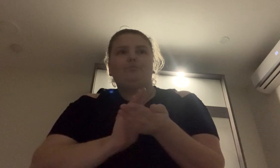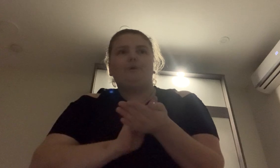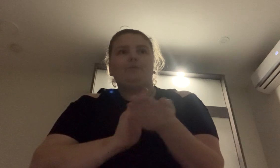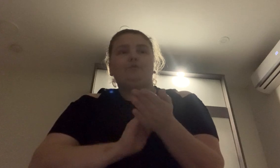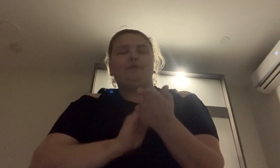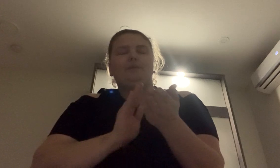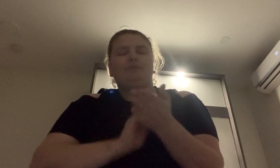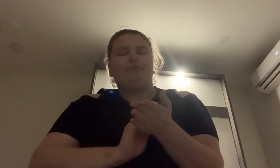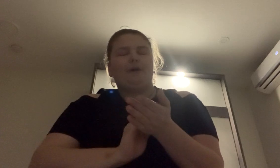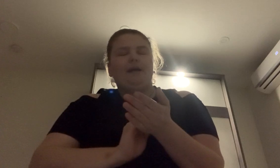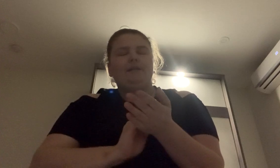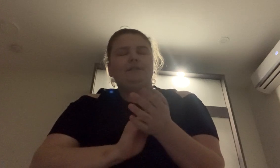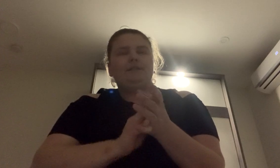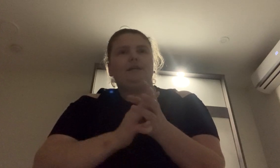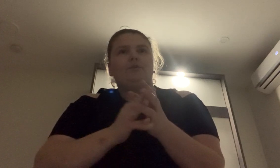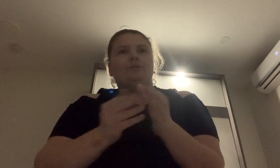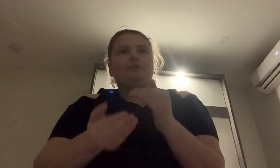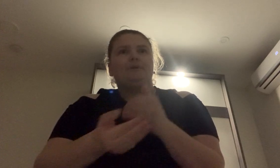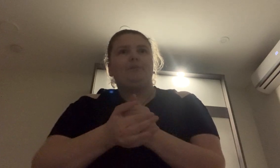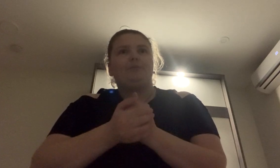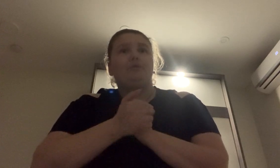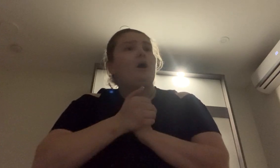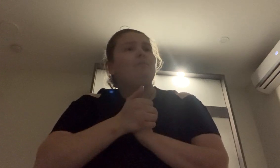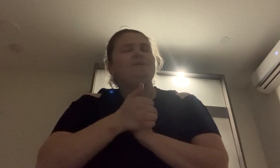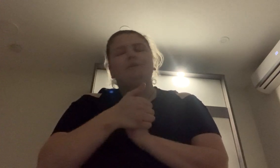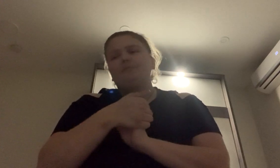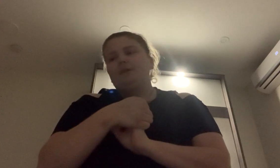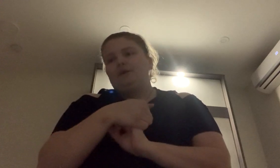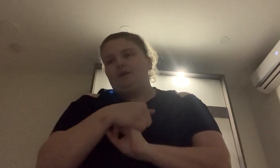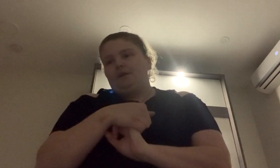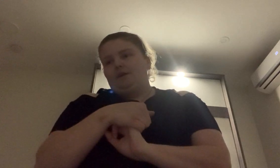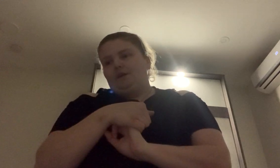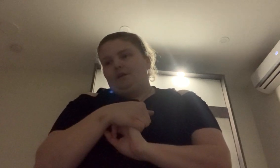what I was reading beforehand. I know I just put out the prompts.